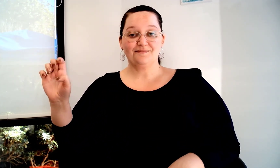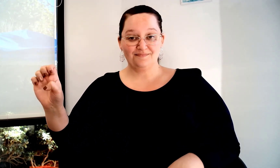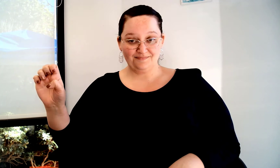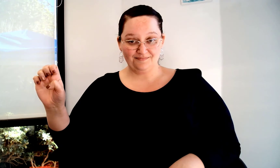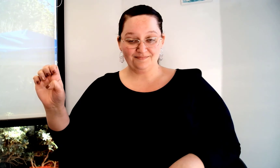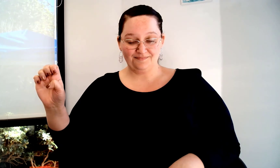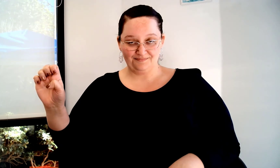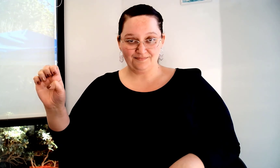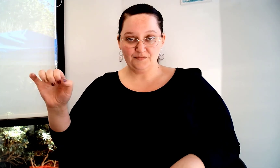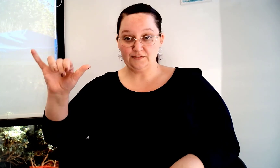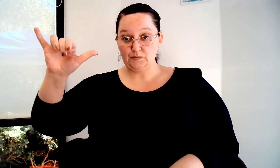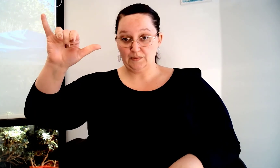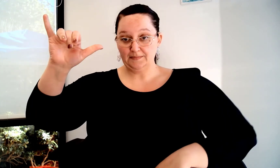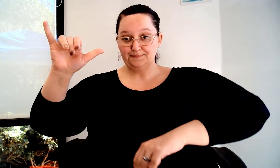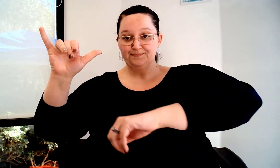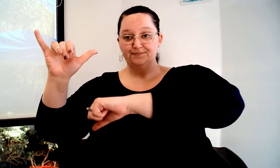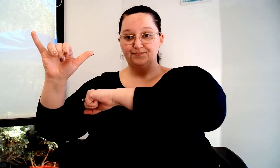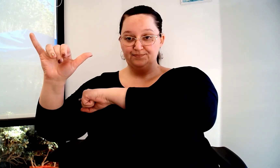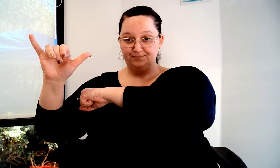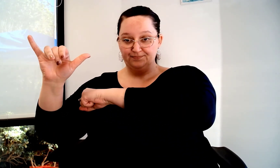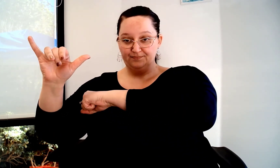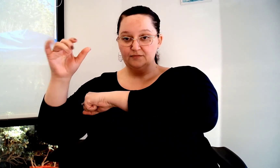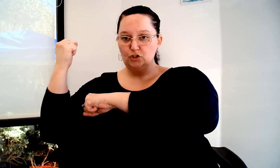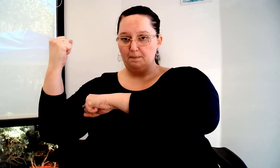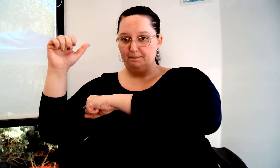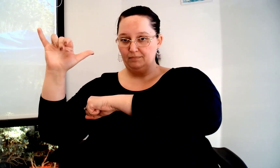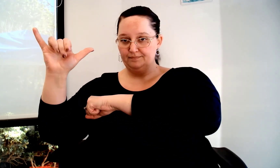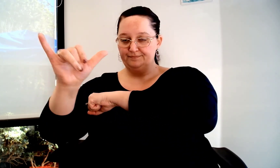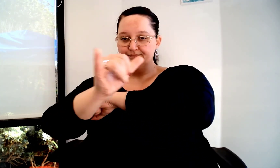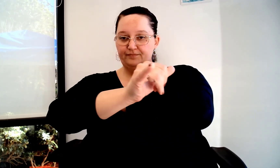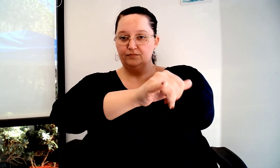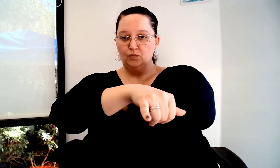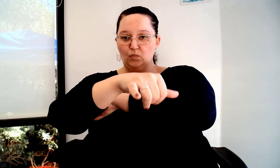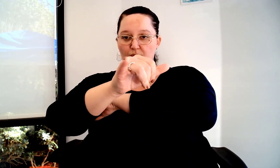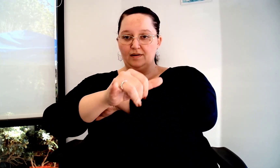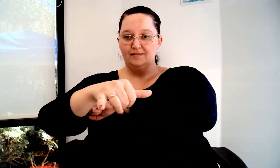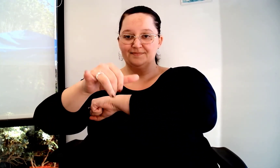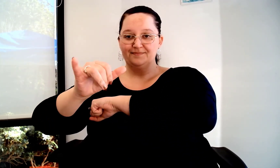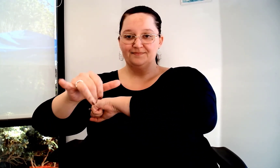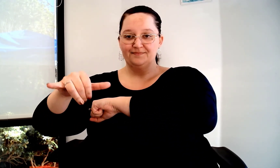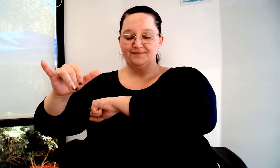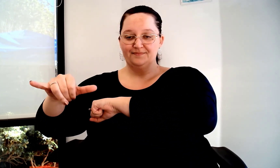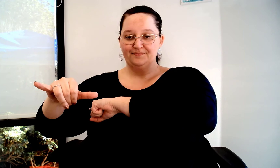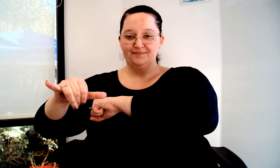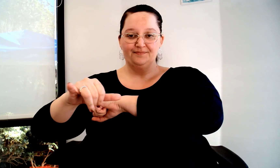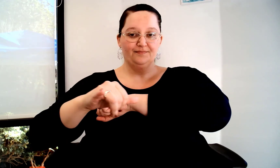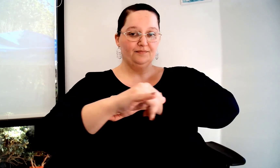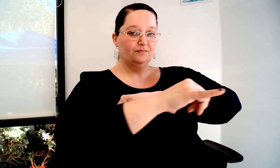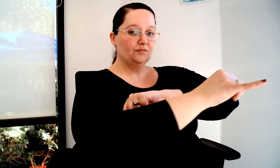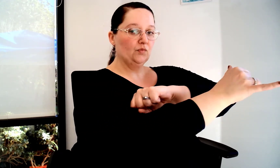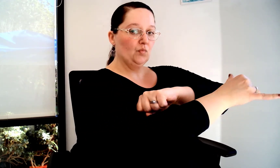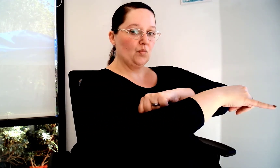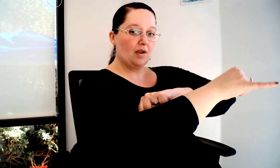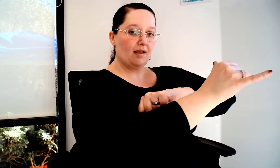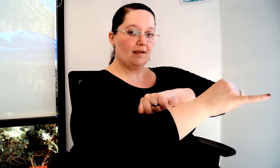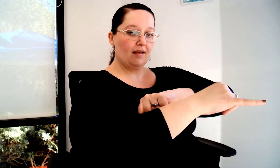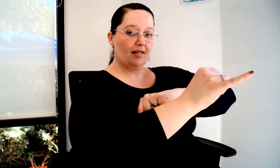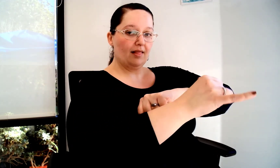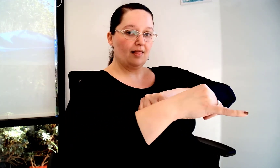whale. You're going to have a Y with your dominant. You're going to swerve like